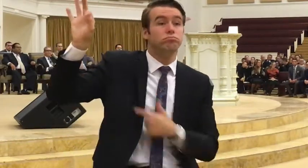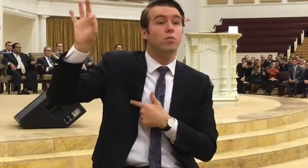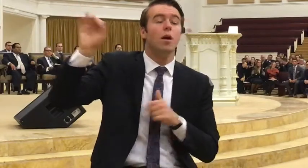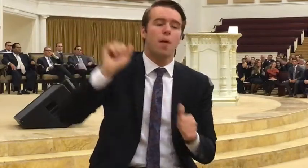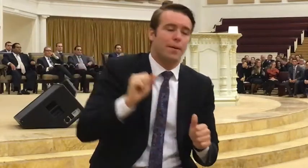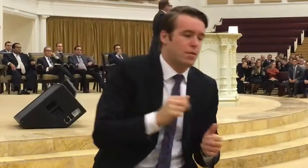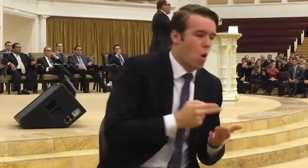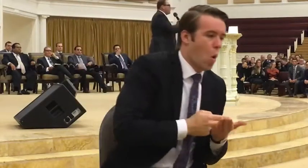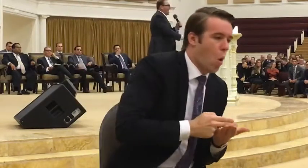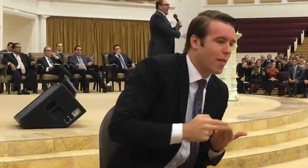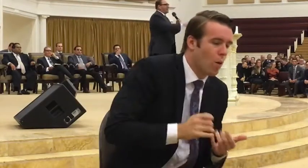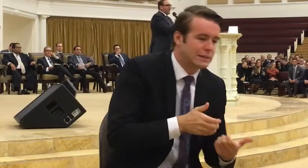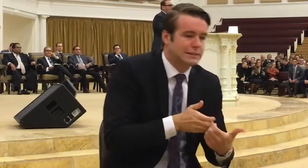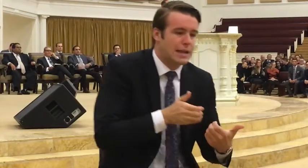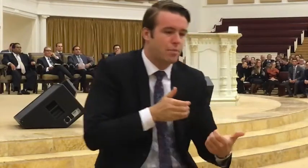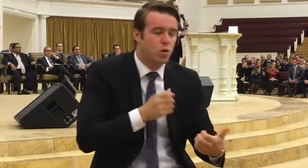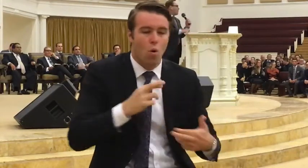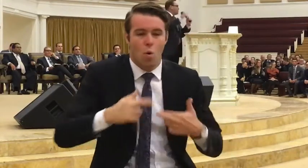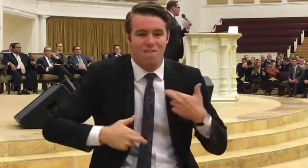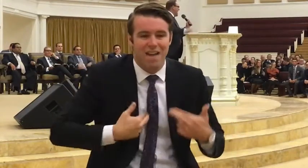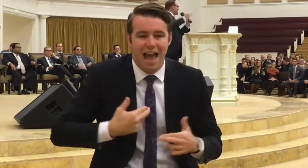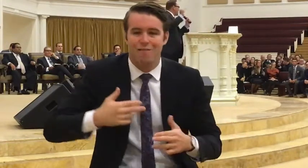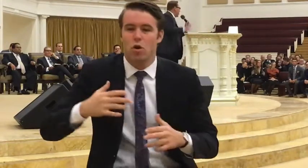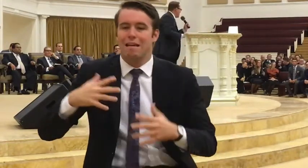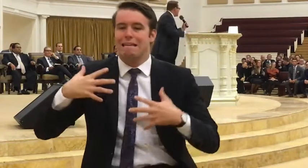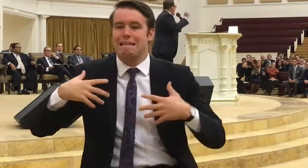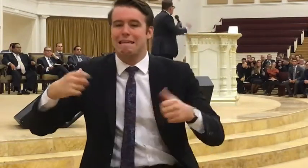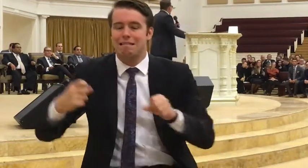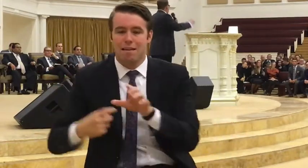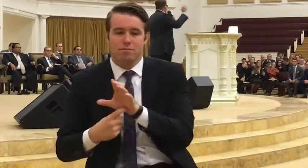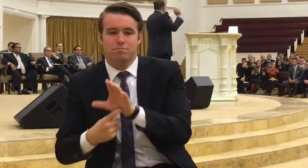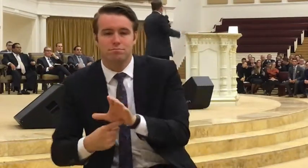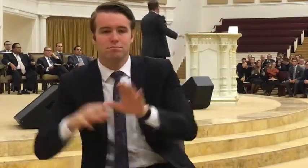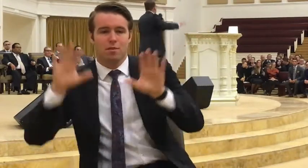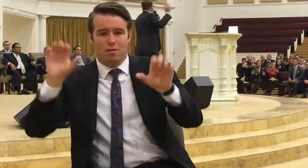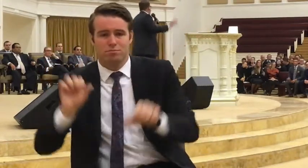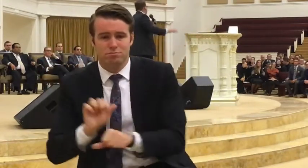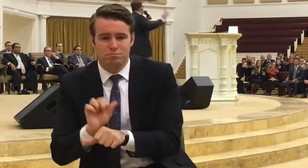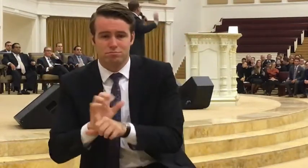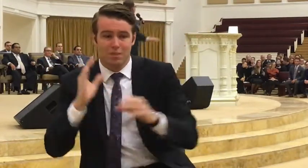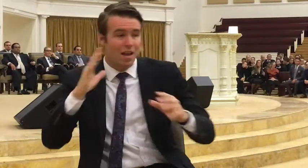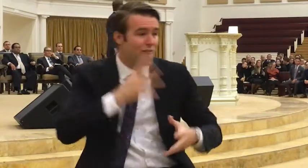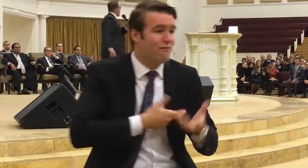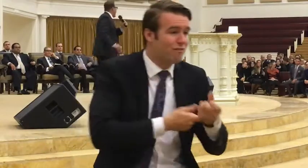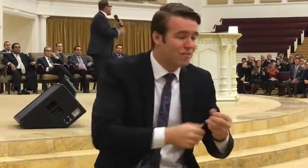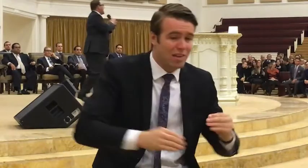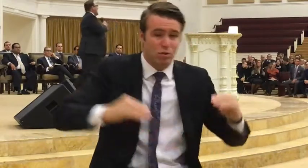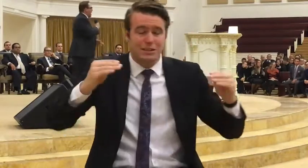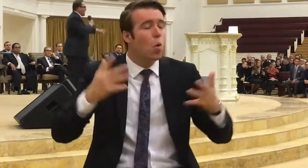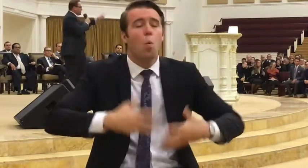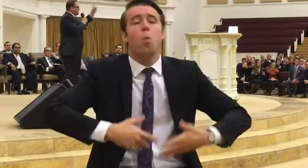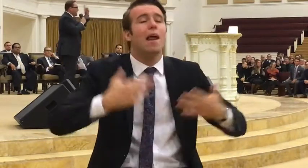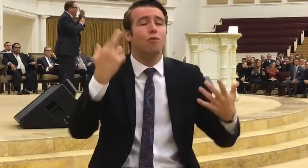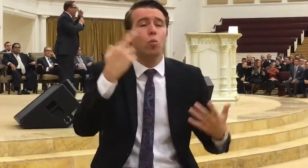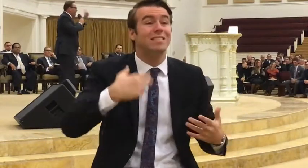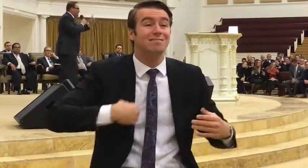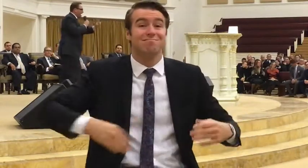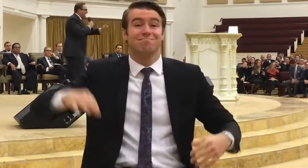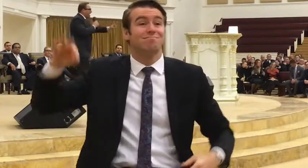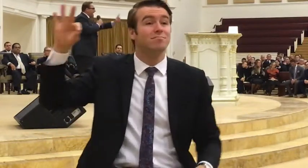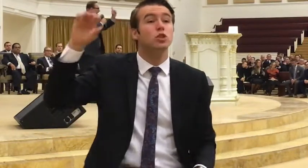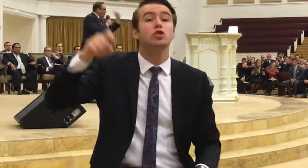holiness, separation, revival, healing, miracles, signs and wonders, faith or encouragement or teaching like I'm doing tonight, it all should be